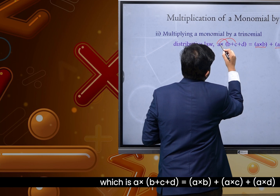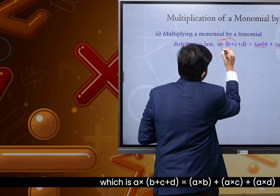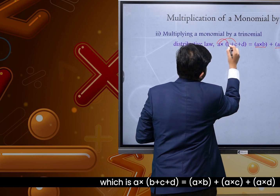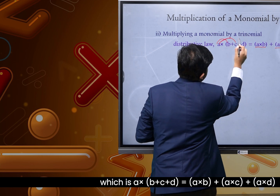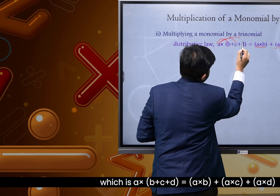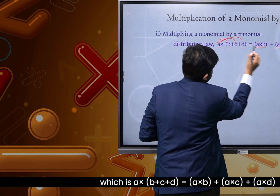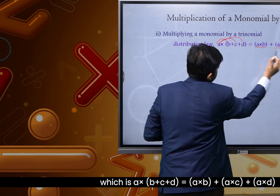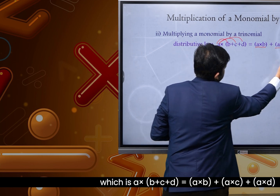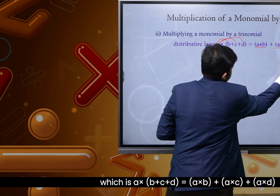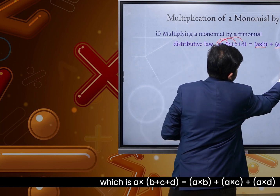c plus a into d.